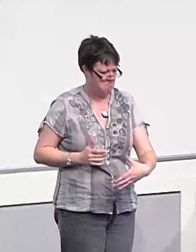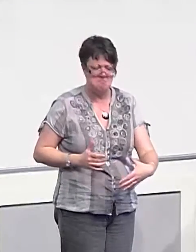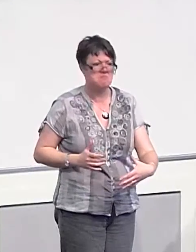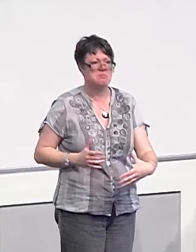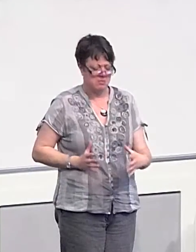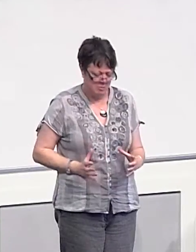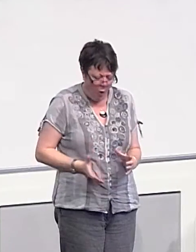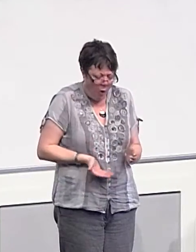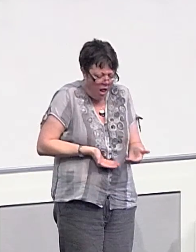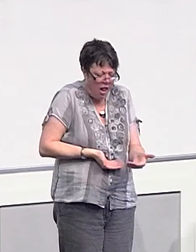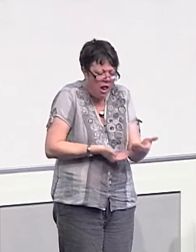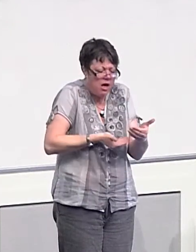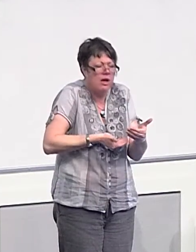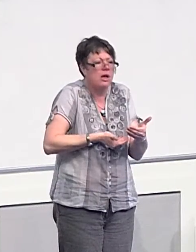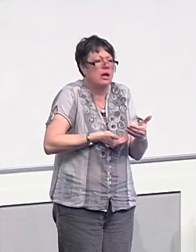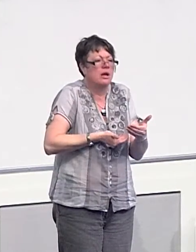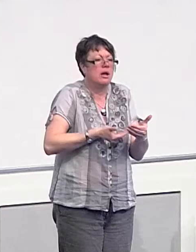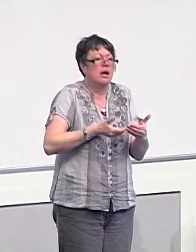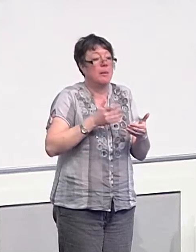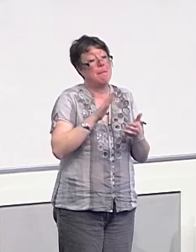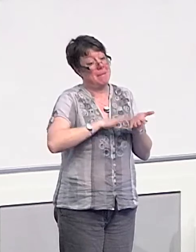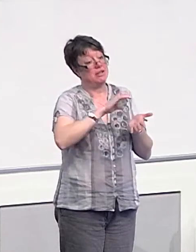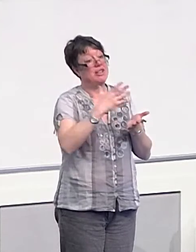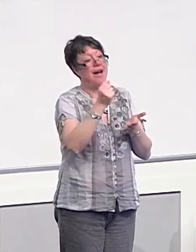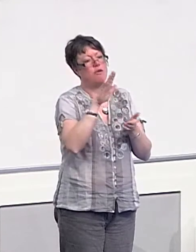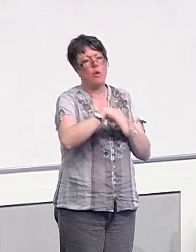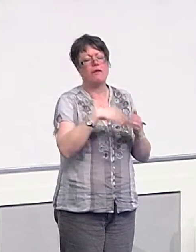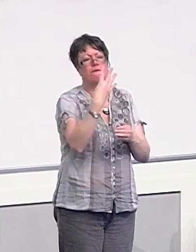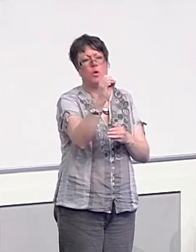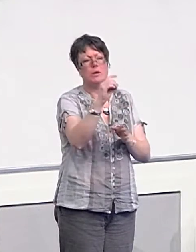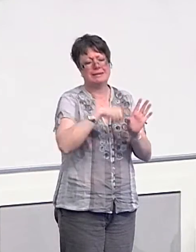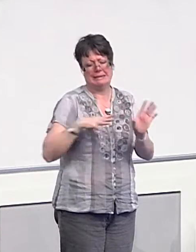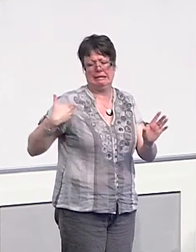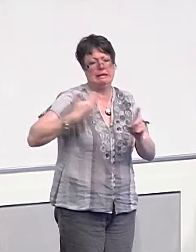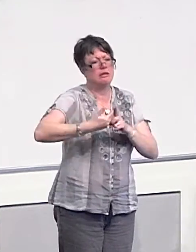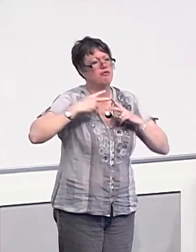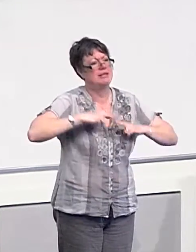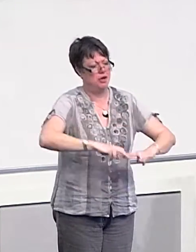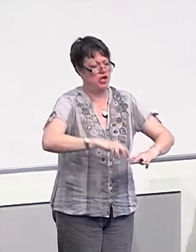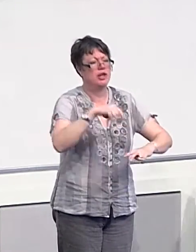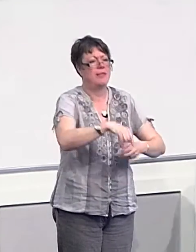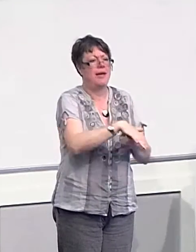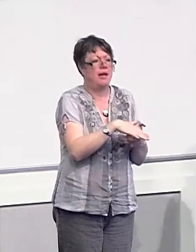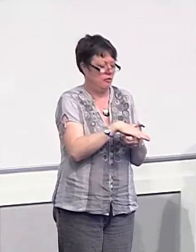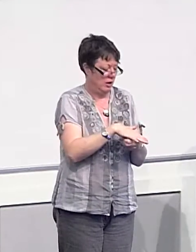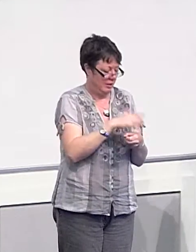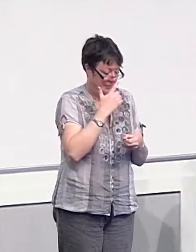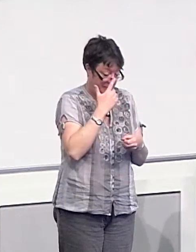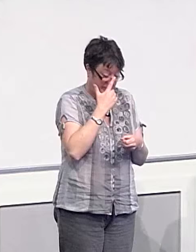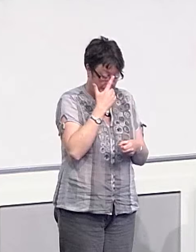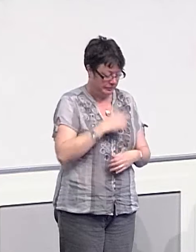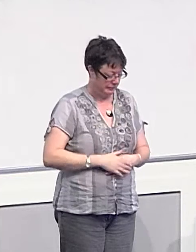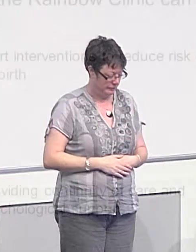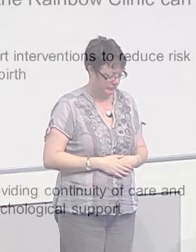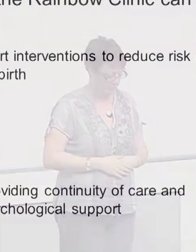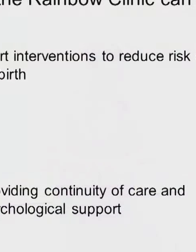has over 40 years of pedigree and research into this condition. And so what are we trying to do? Well, we've set